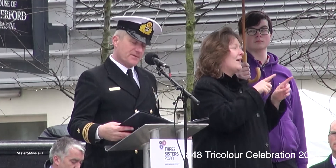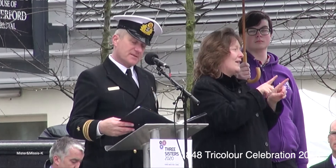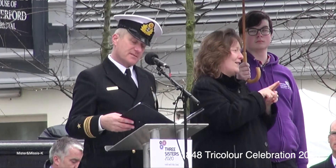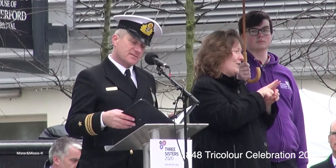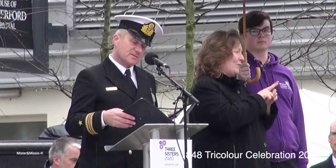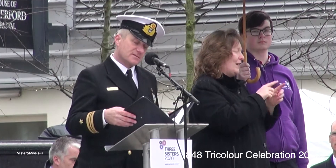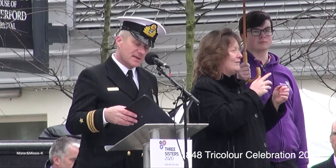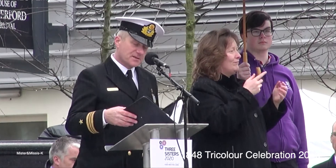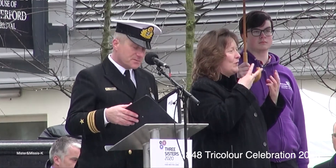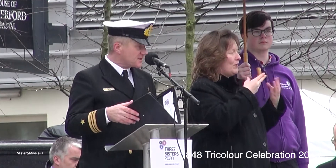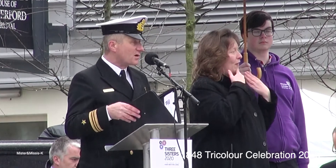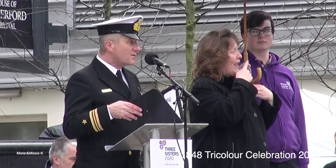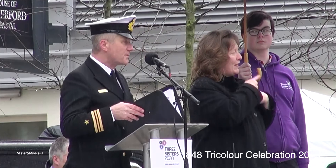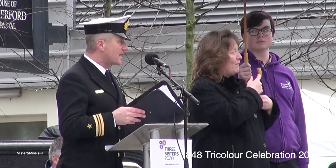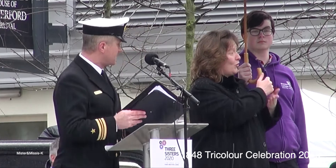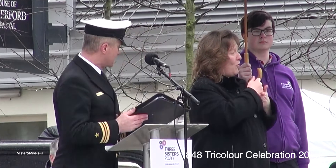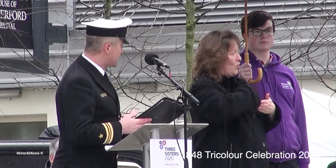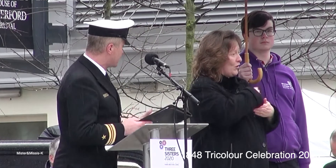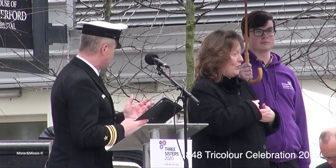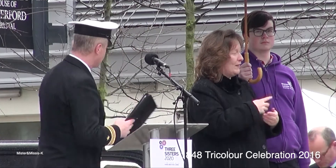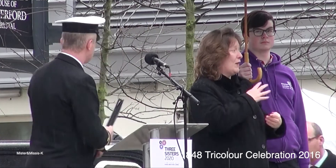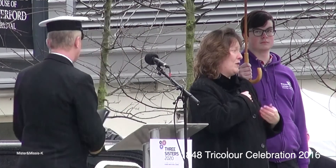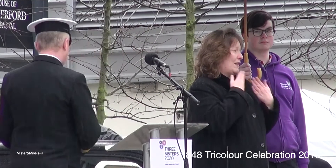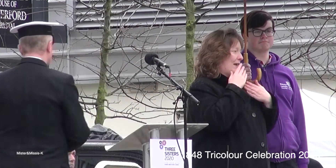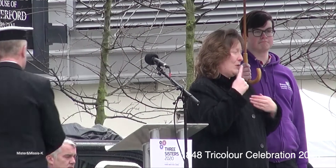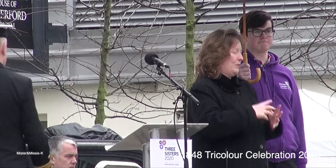running the event. So thank you, Minister Coveney, on behalf of the committee.